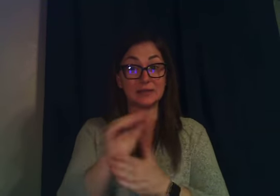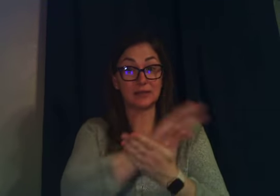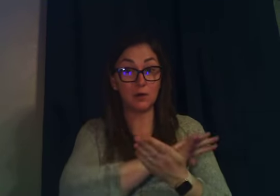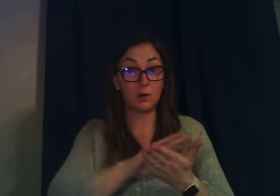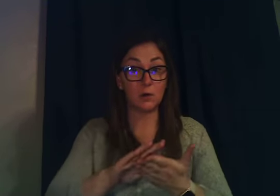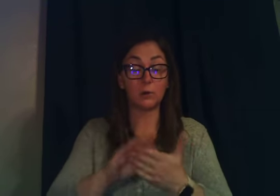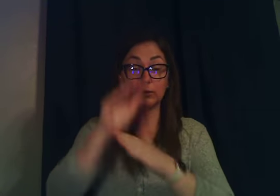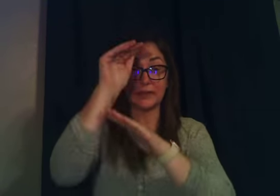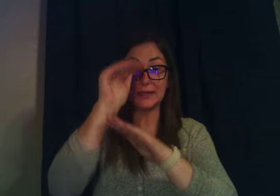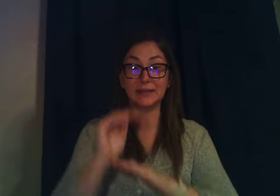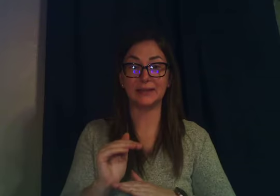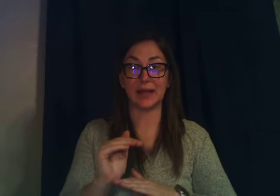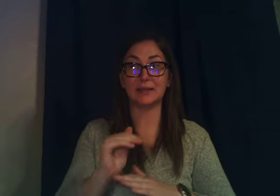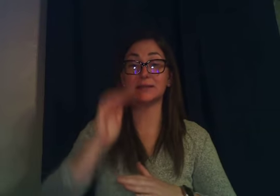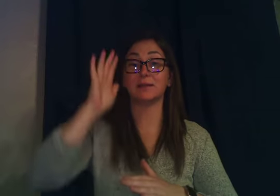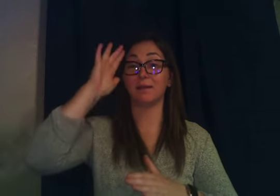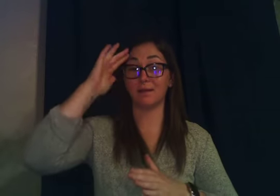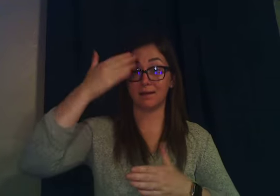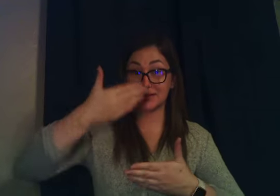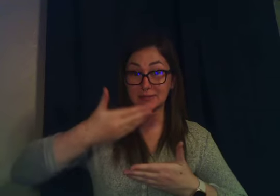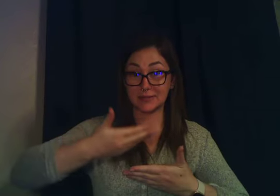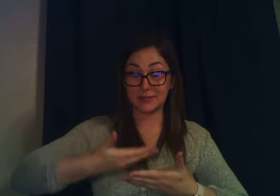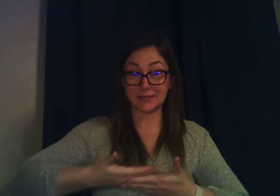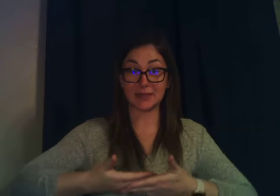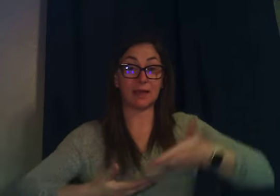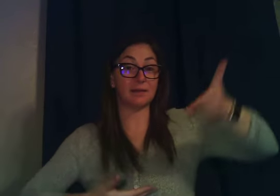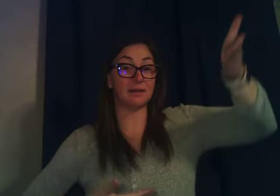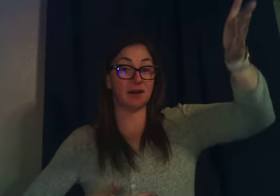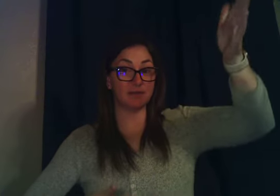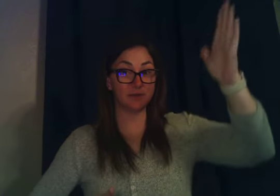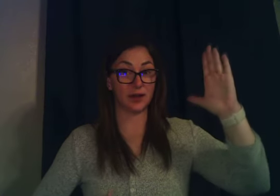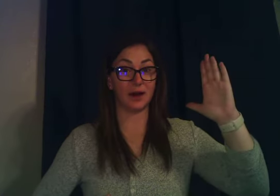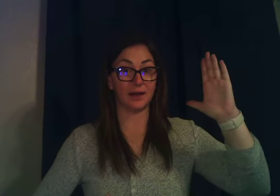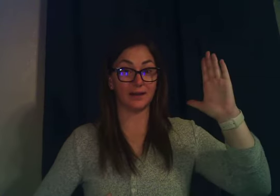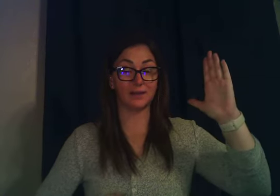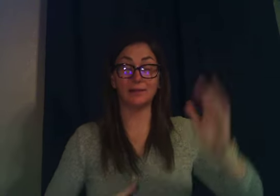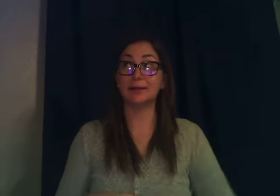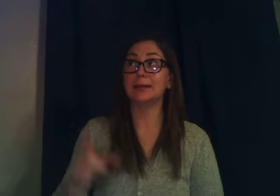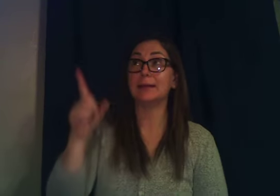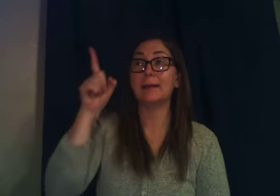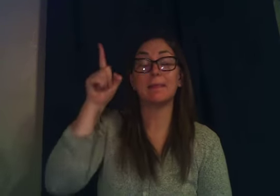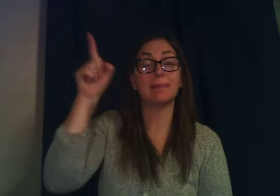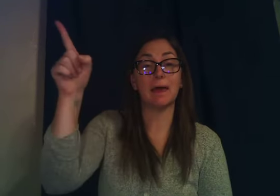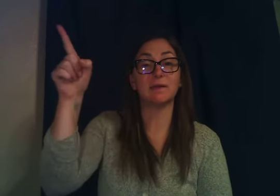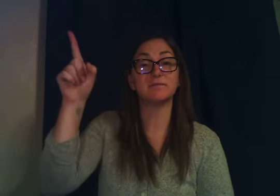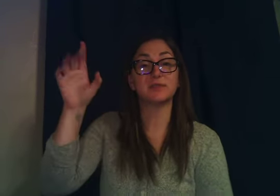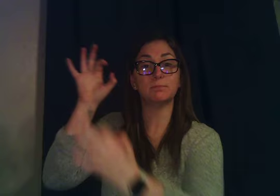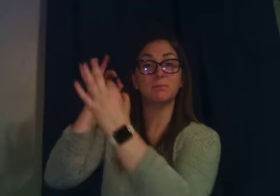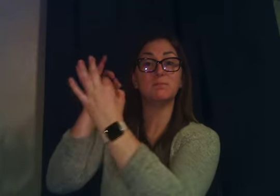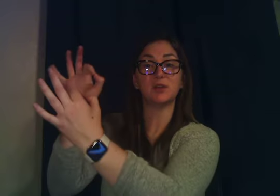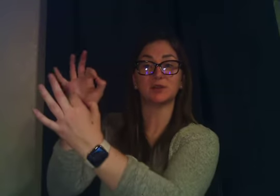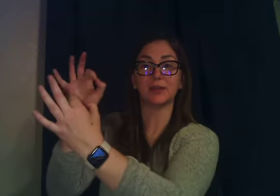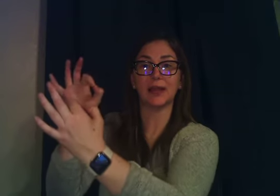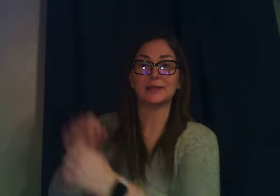So Holy night. Son of God. Loves pure light.